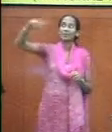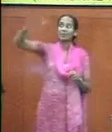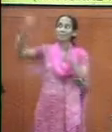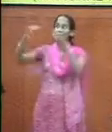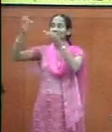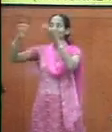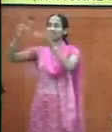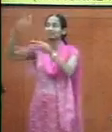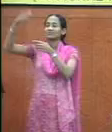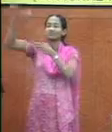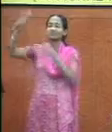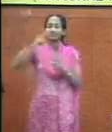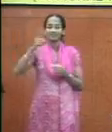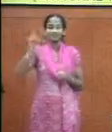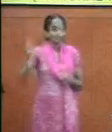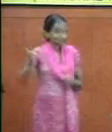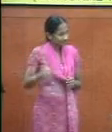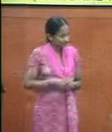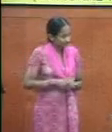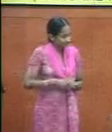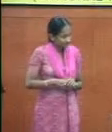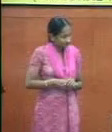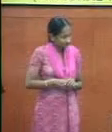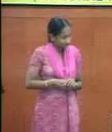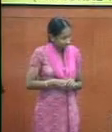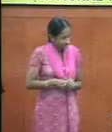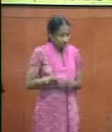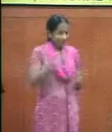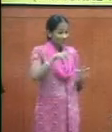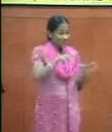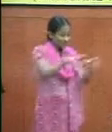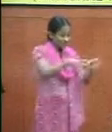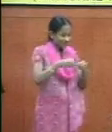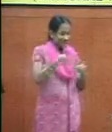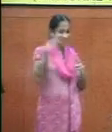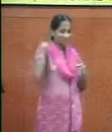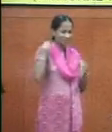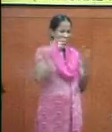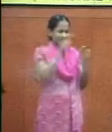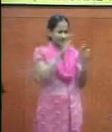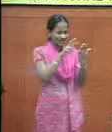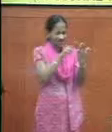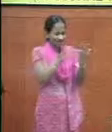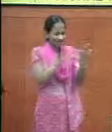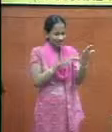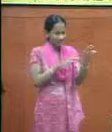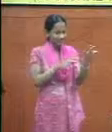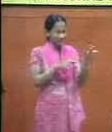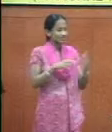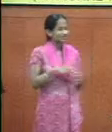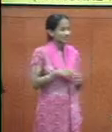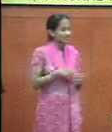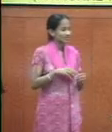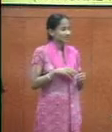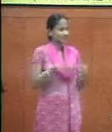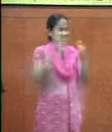So what I think we should do is that taking these powers, reading them in context of section 60,